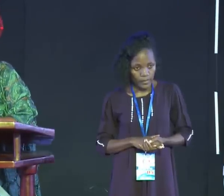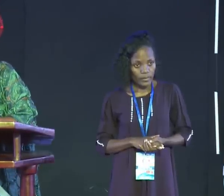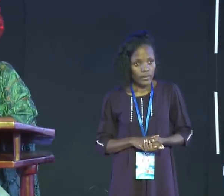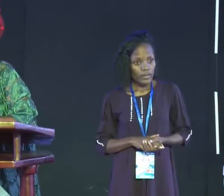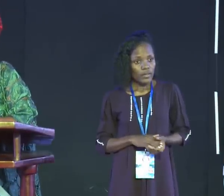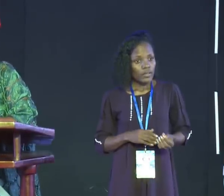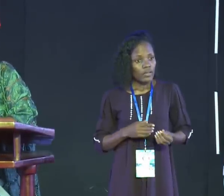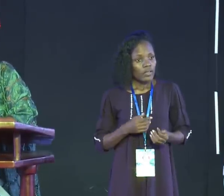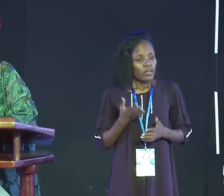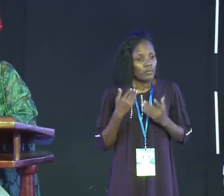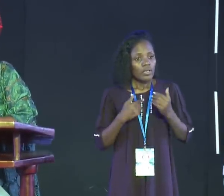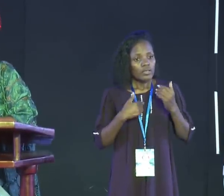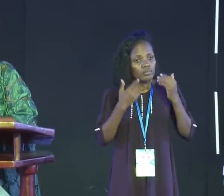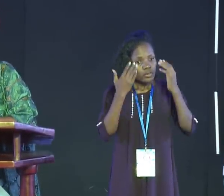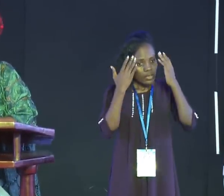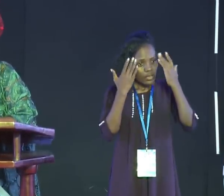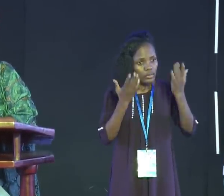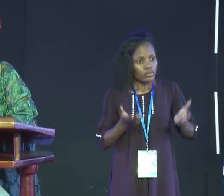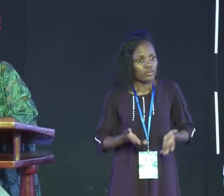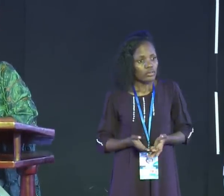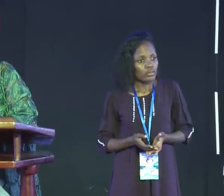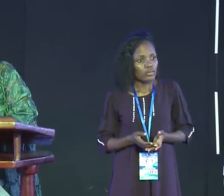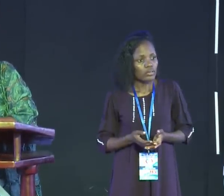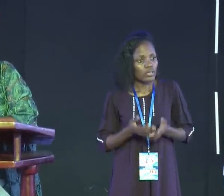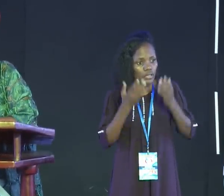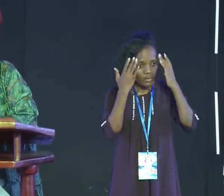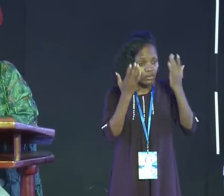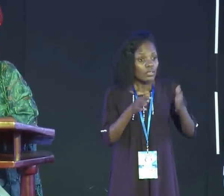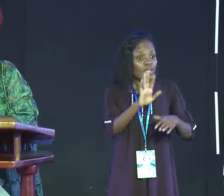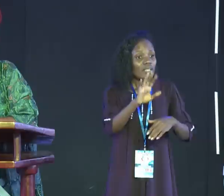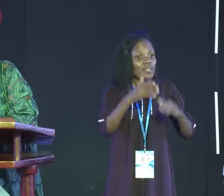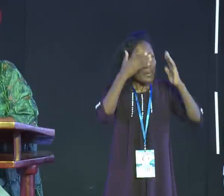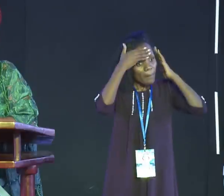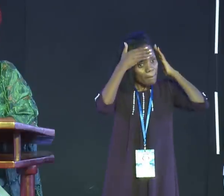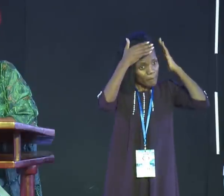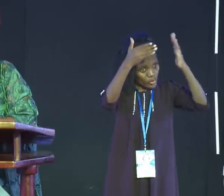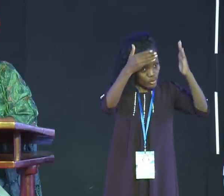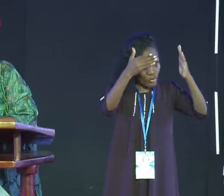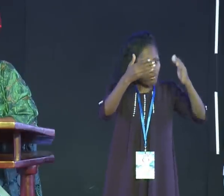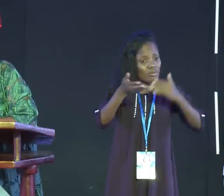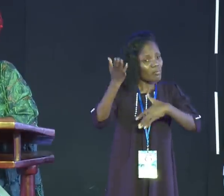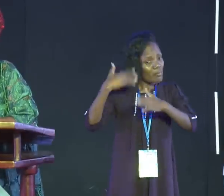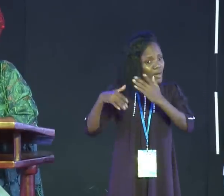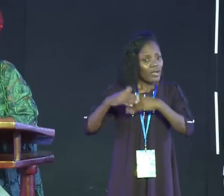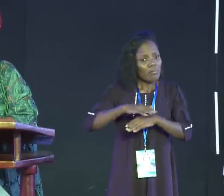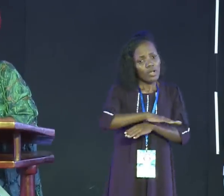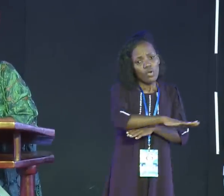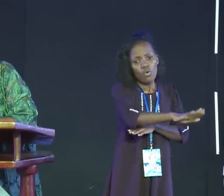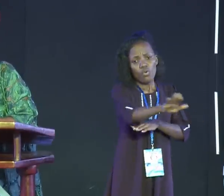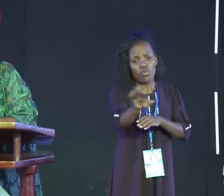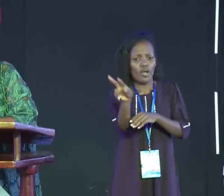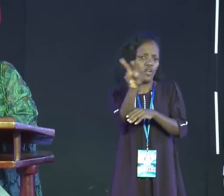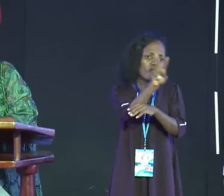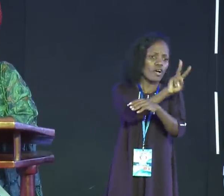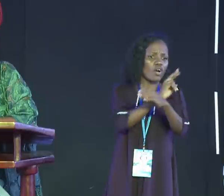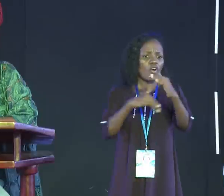Bishop ye yali abika ku gwanga lyange naye nga abantu tebanjagala. That it was Bishop hovering and covering over